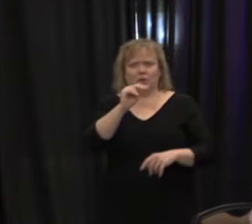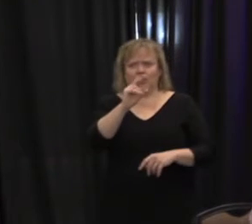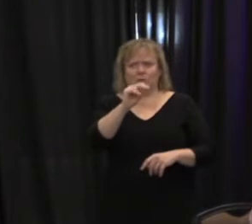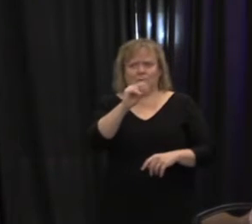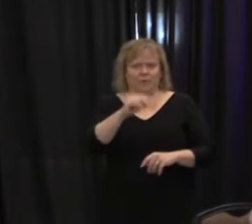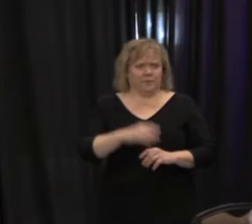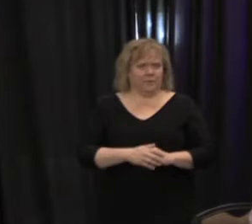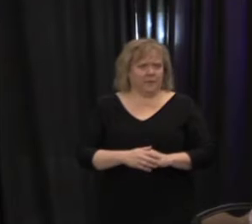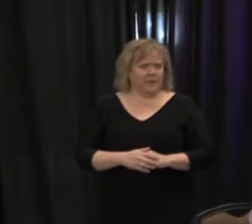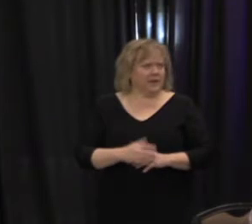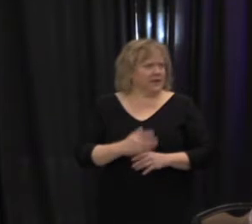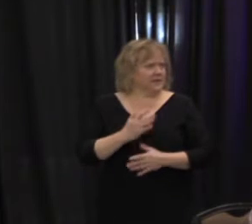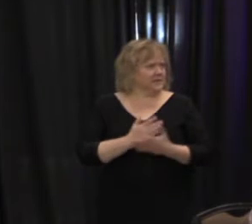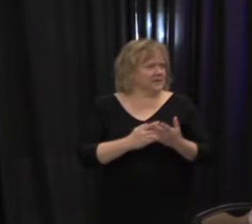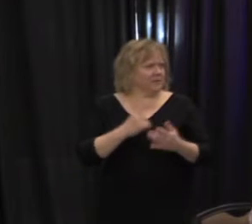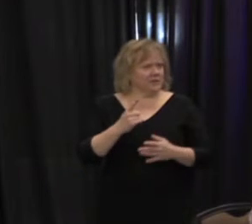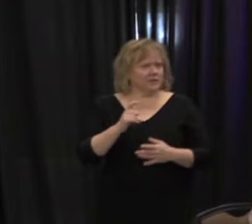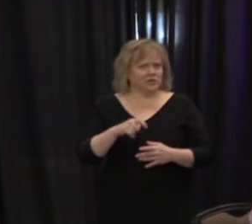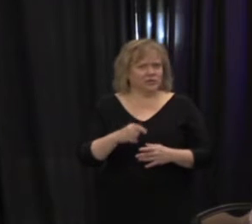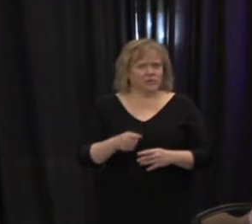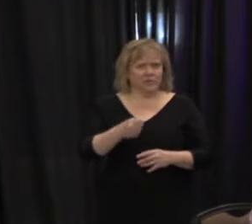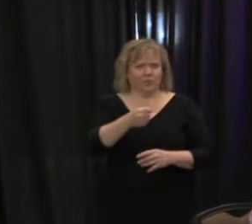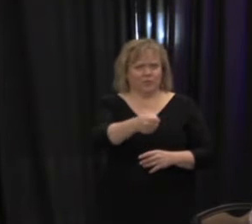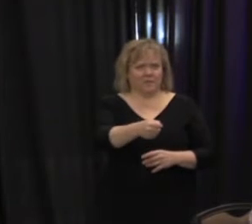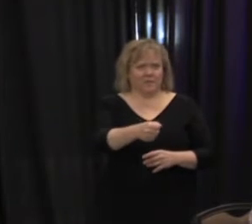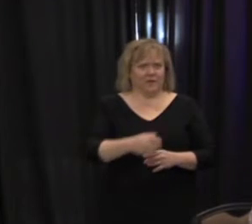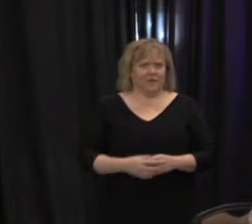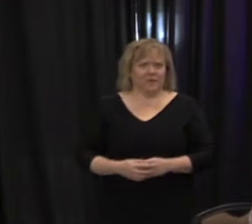No, somebody should get to you with a microphone.